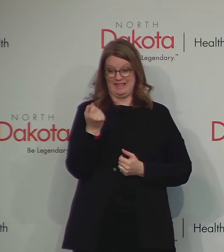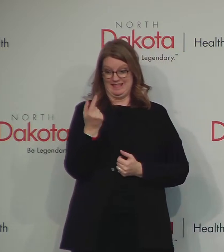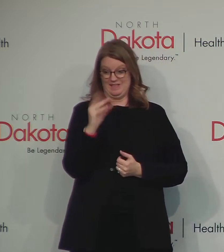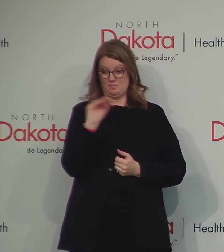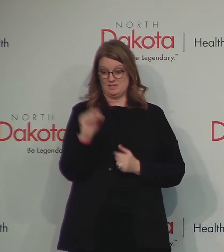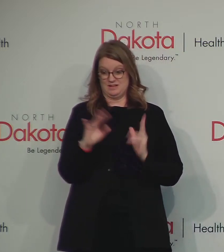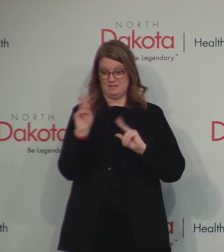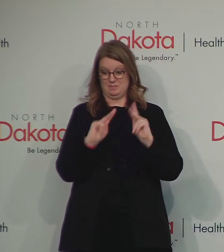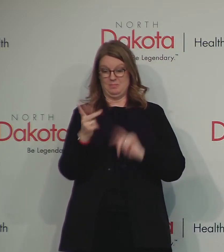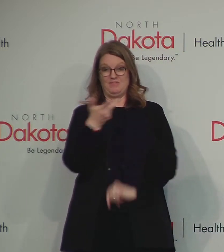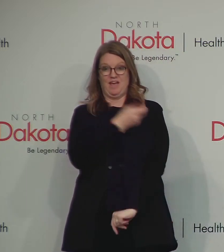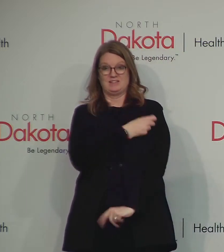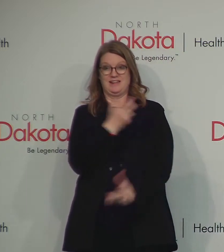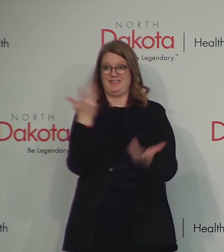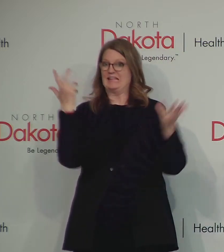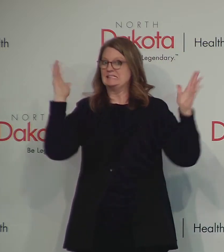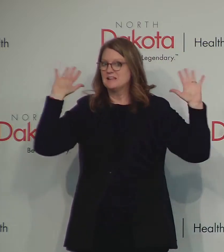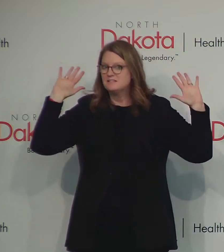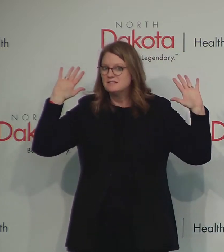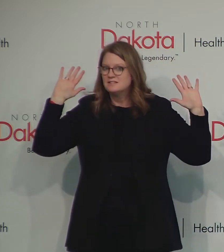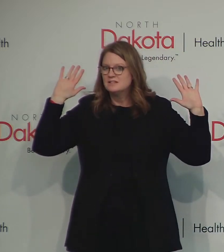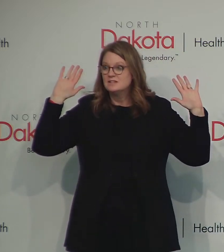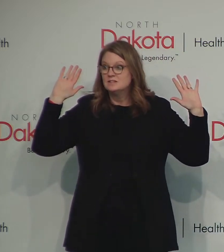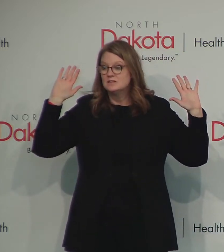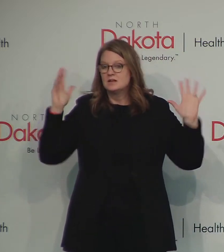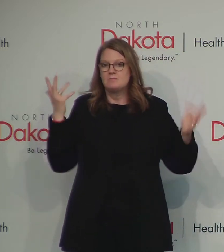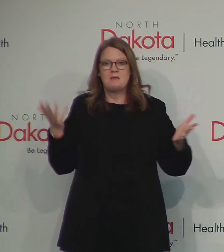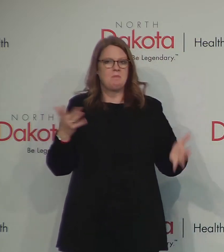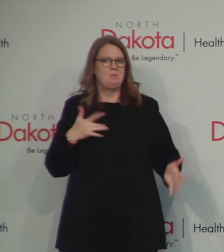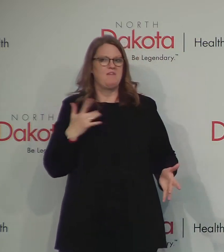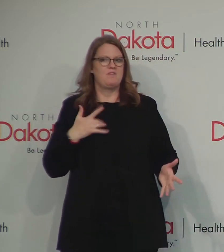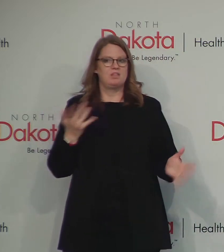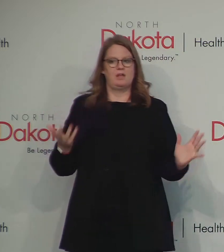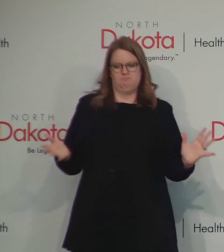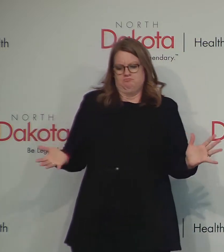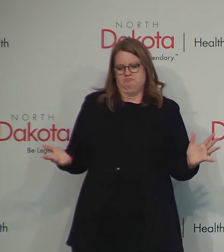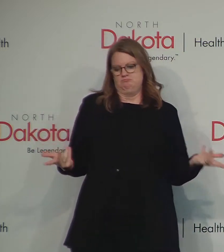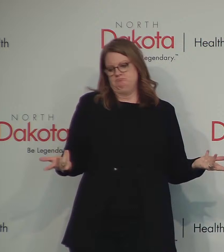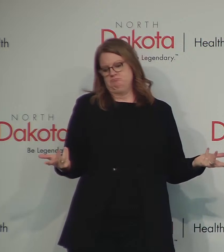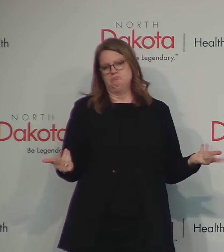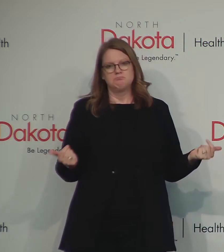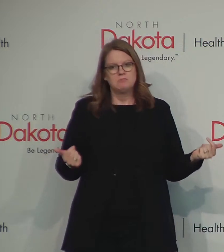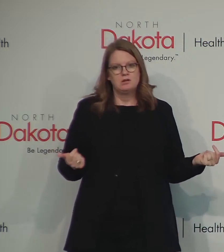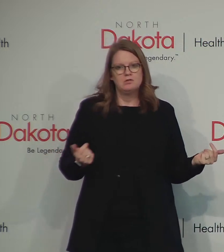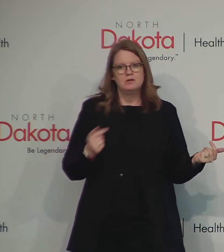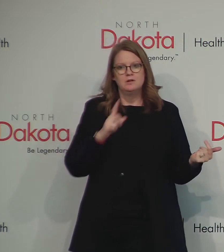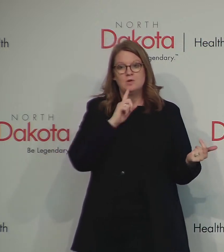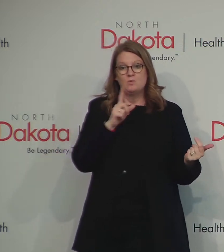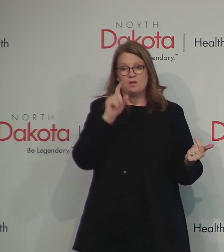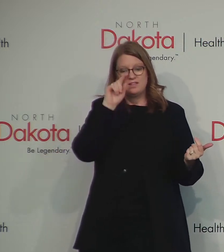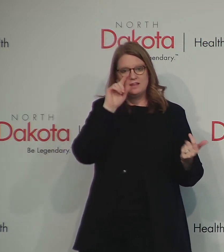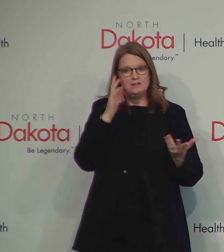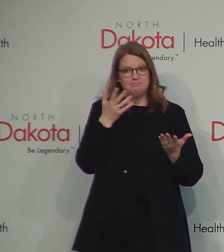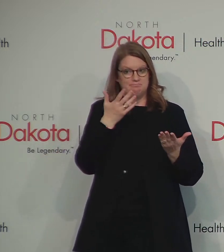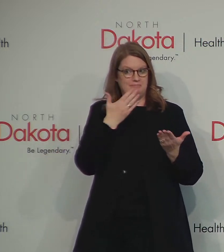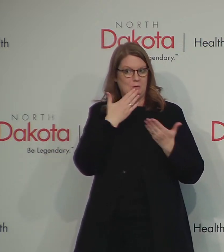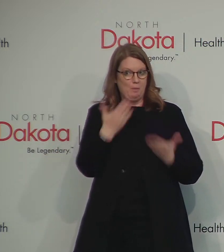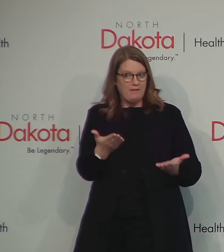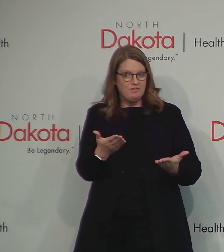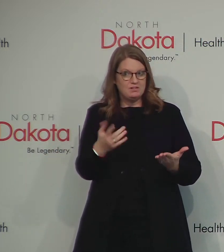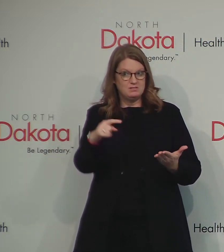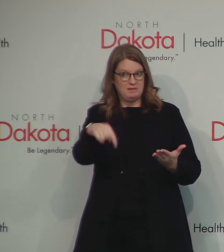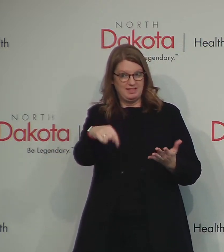vaccinated. This is, we may feel a little bit like we should be, as I said many times, grateful to be in the great position we are,